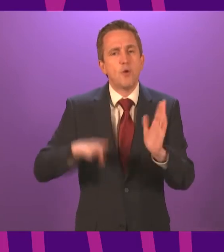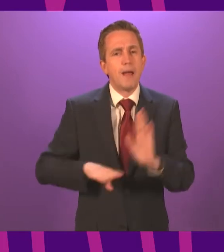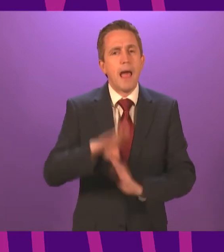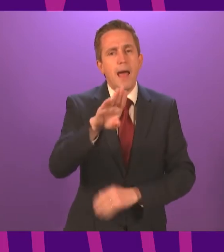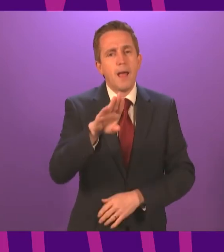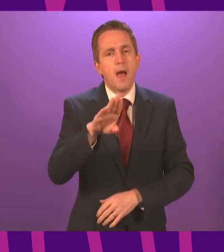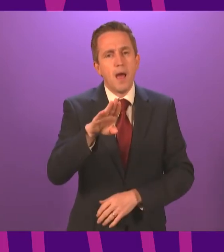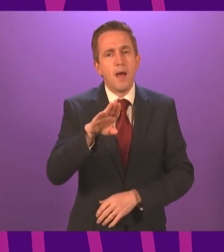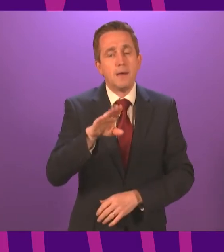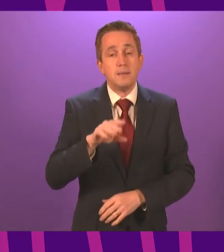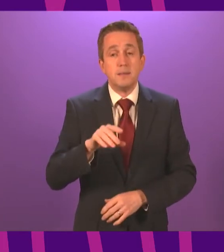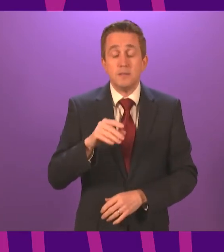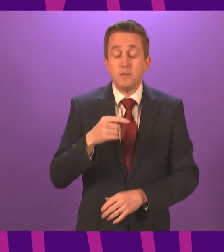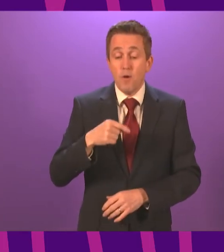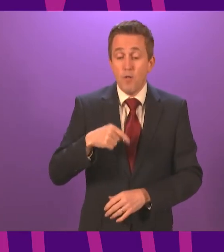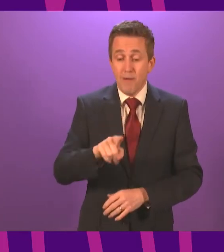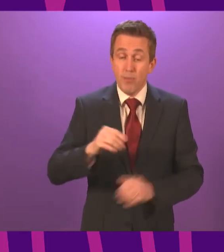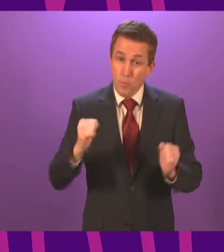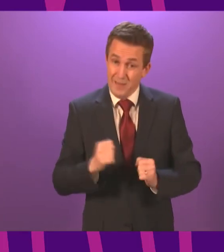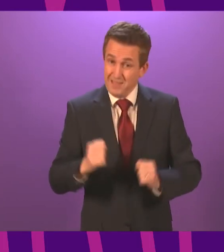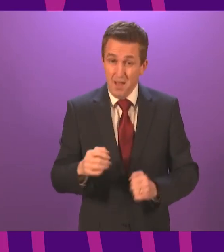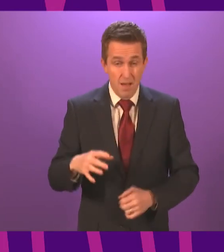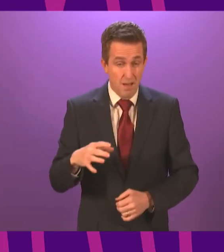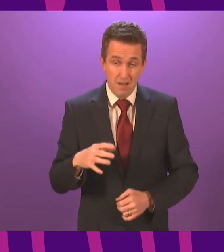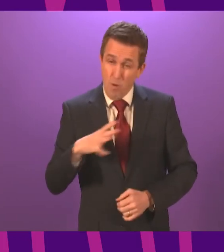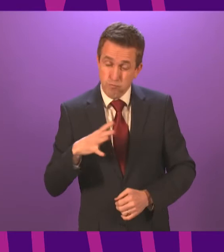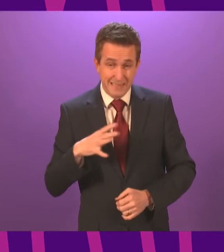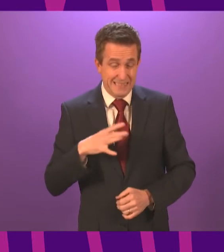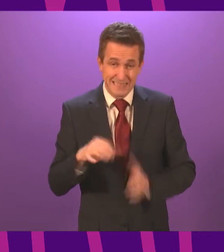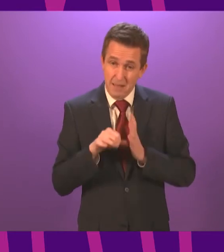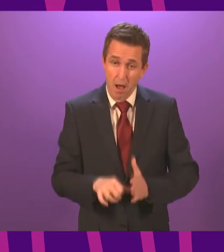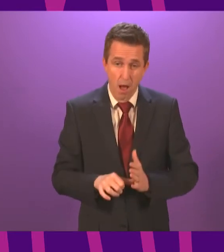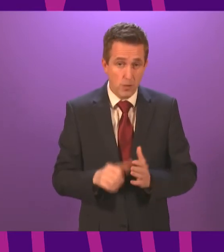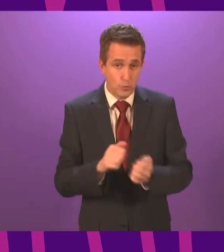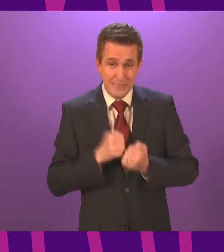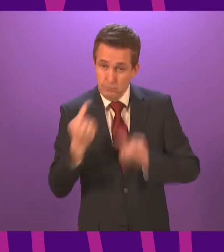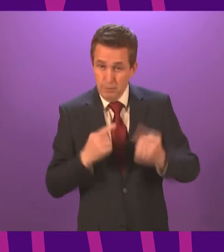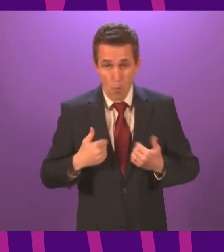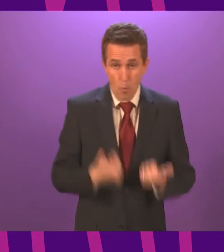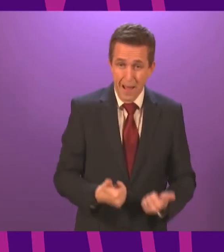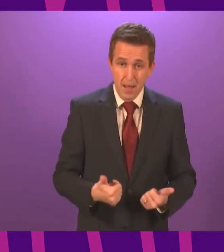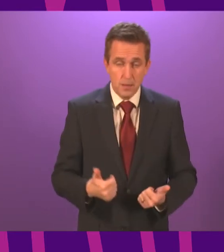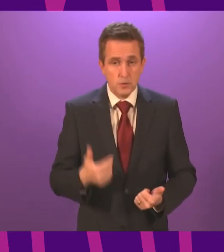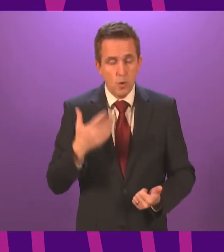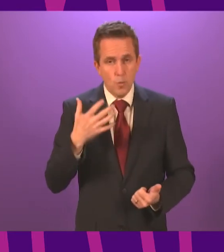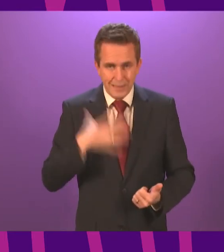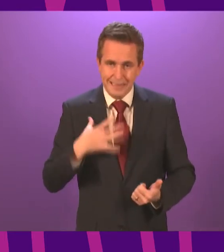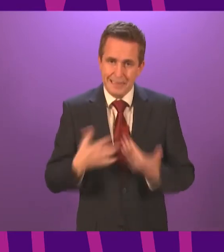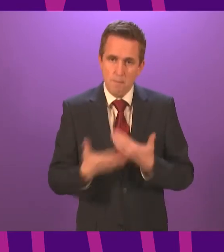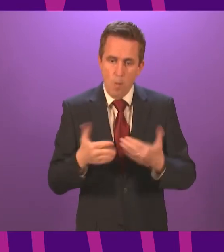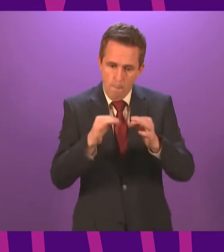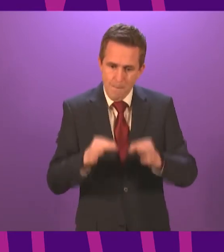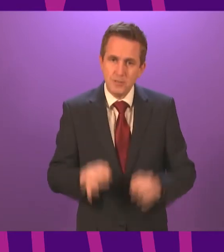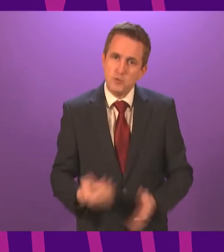making the difficult winter period even more challenging as we go into the winter months.